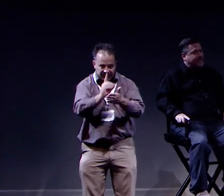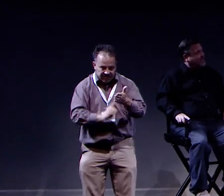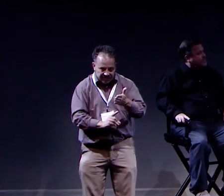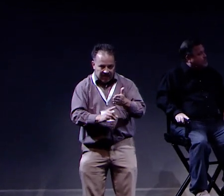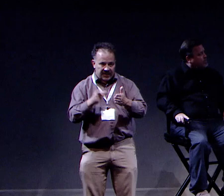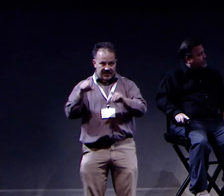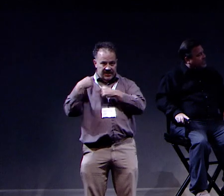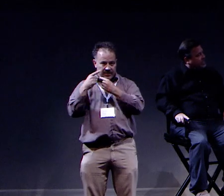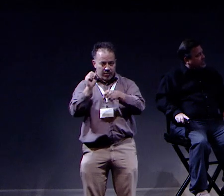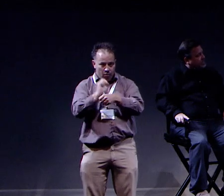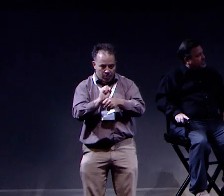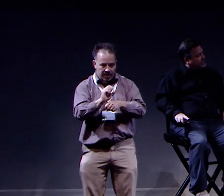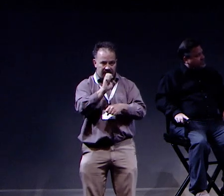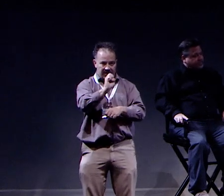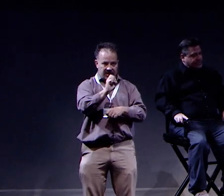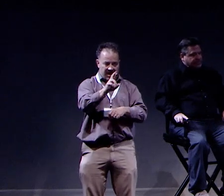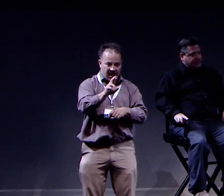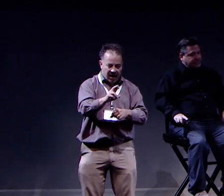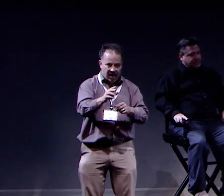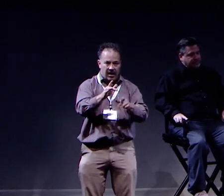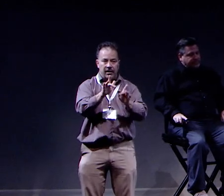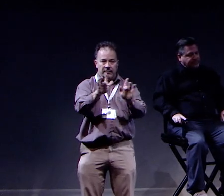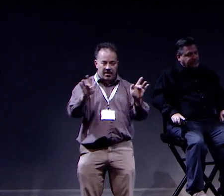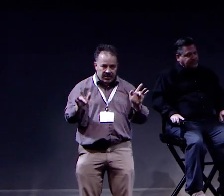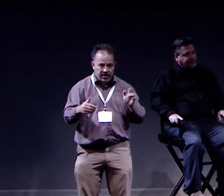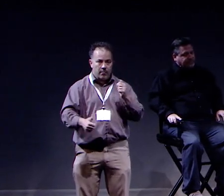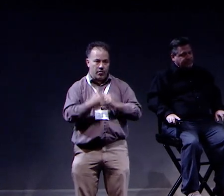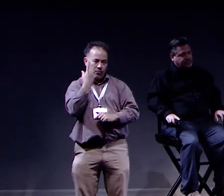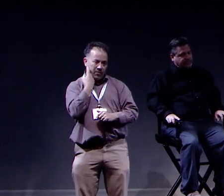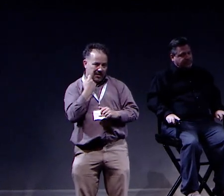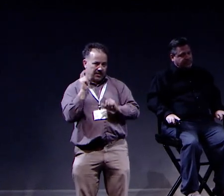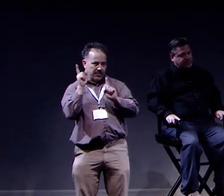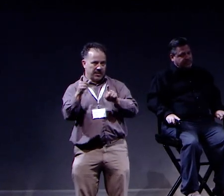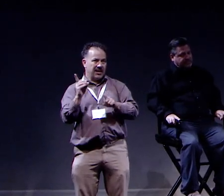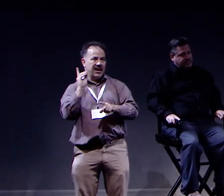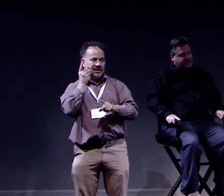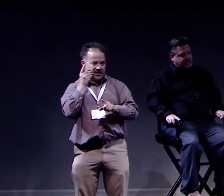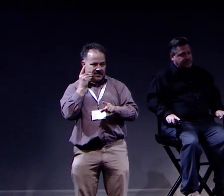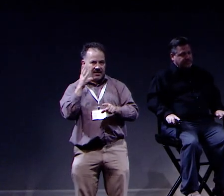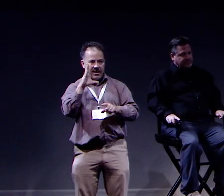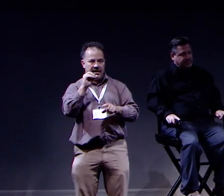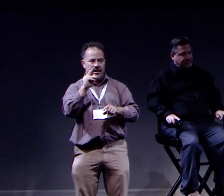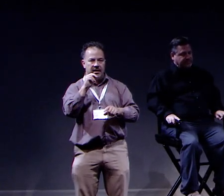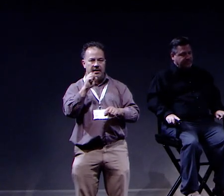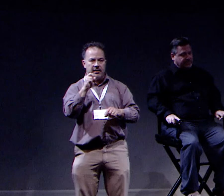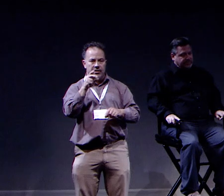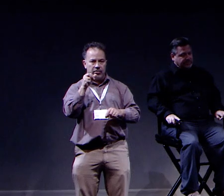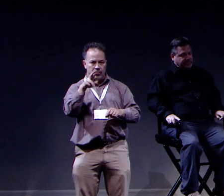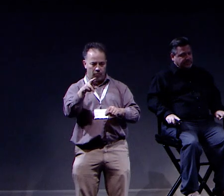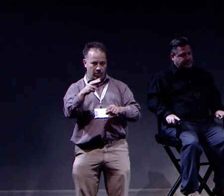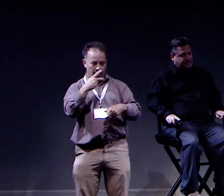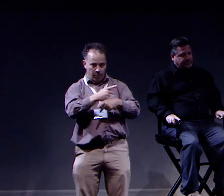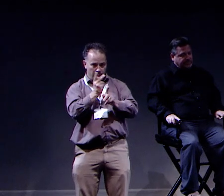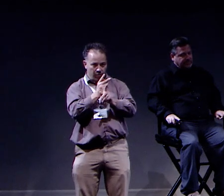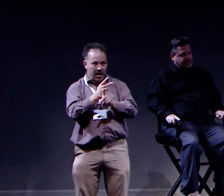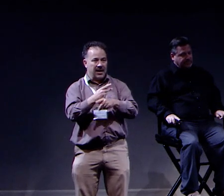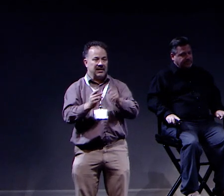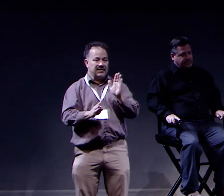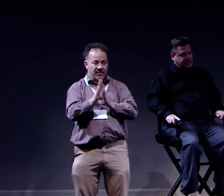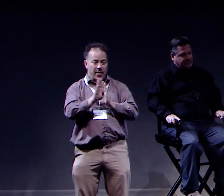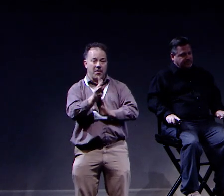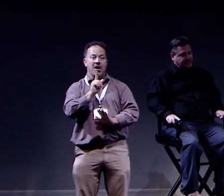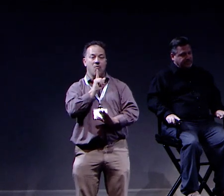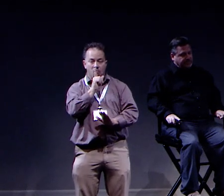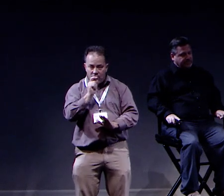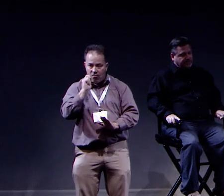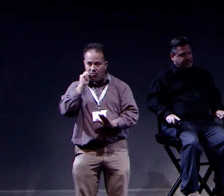He's been working in the VR space, and most recently, he's been at Disney Consumer Products, developing a very cool,